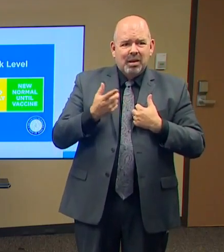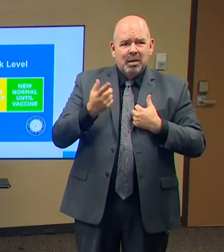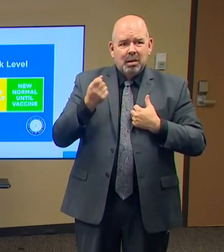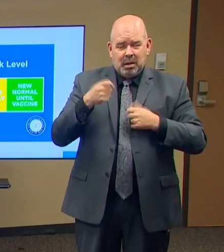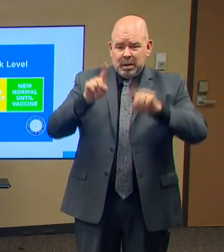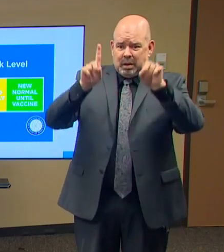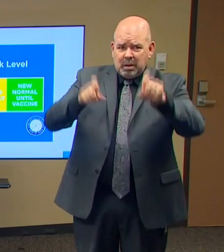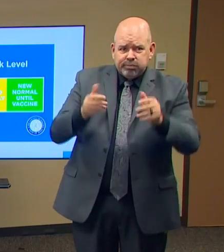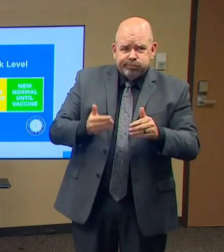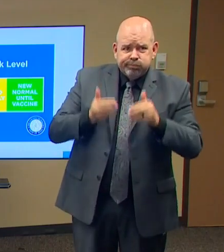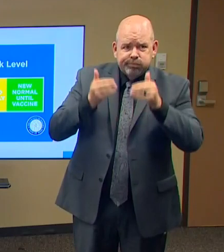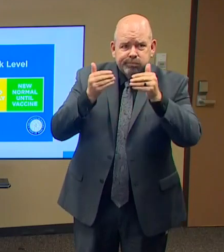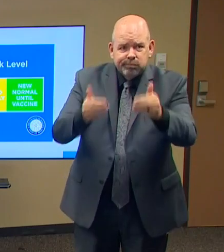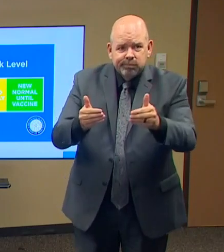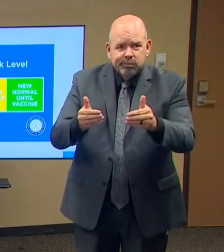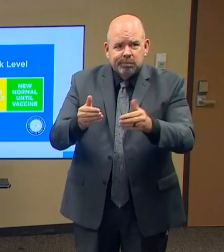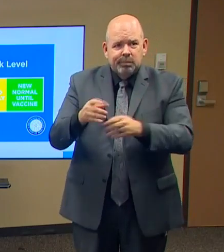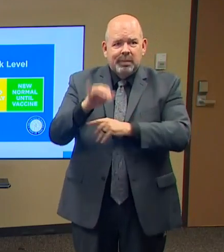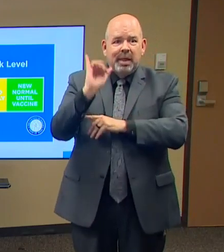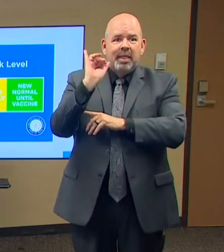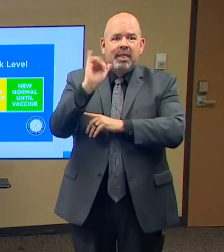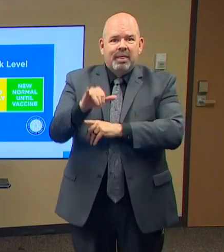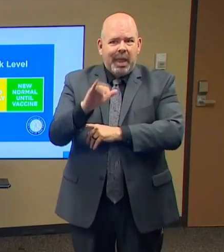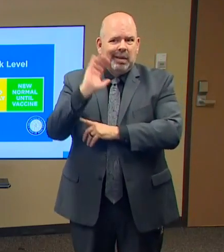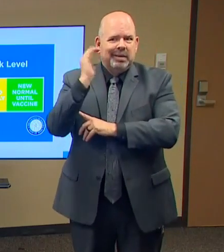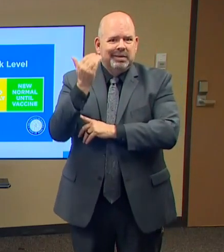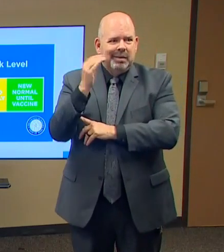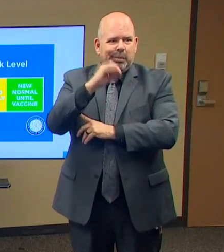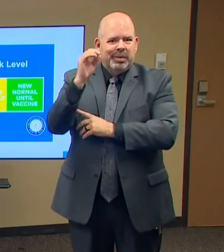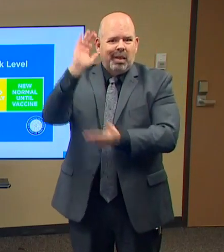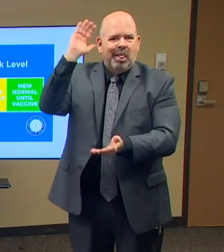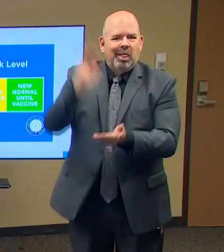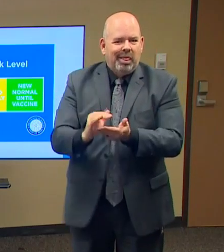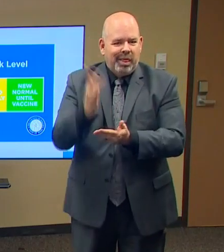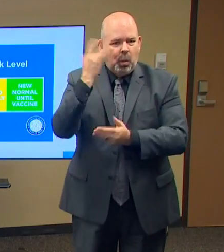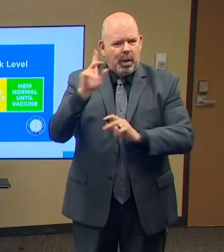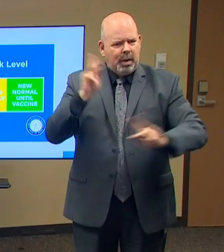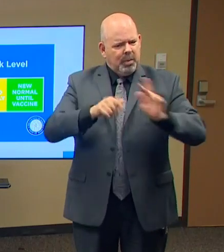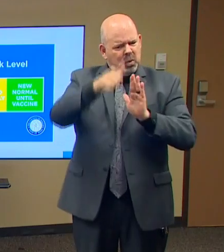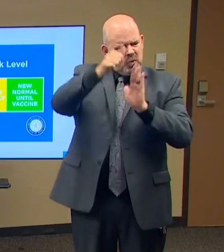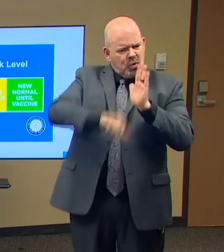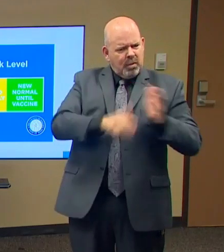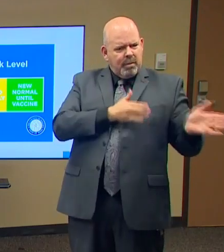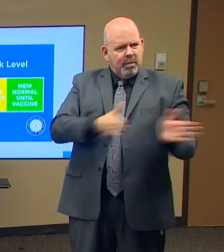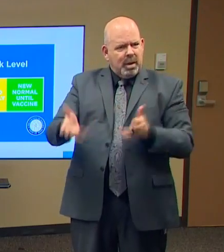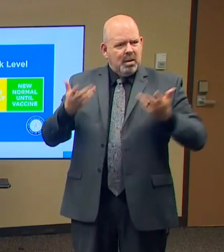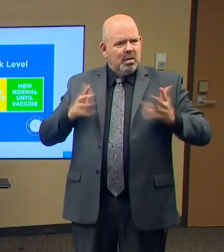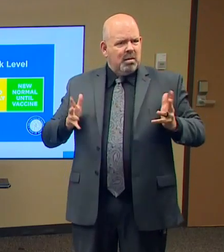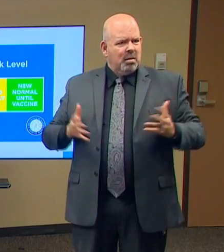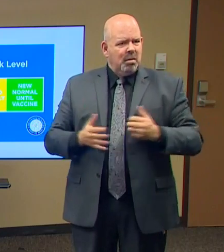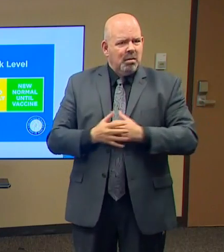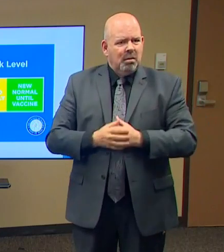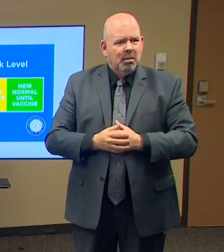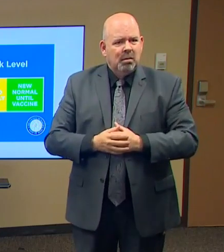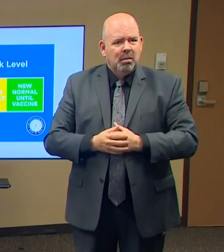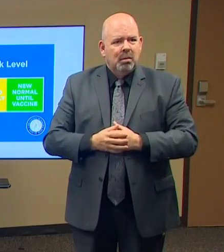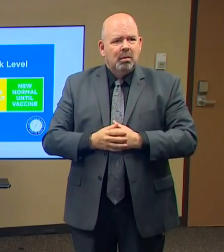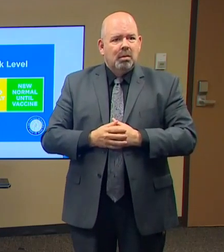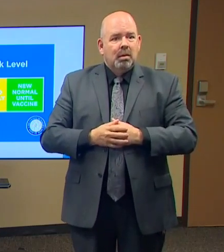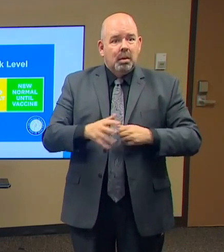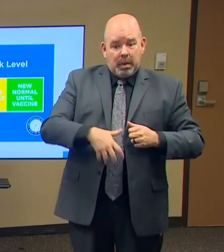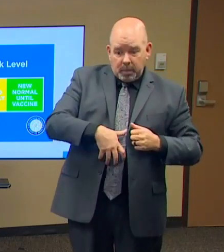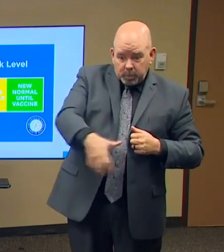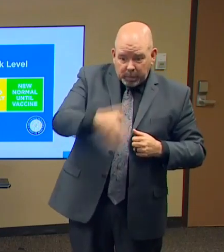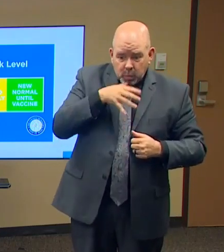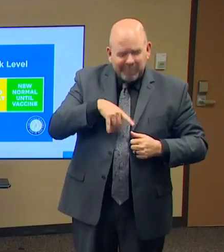low-risk people that it's not a uniform testing. So you see variations in that. Also, many of the hospitals are testing every pregnant woman that